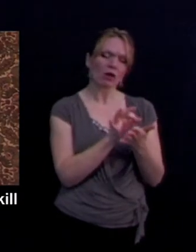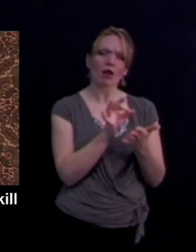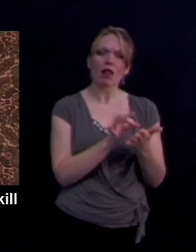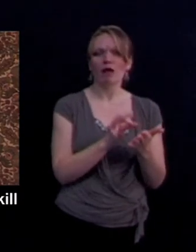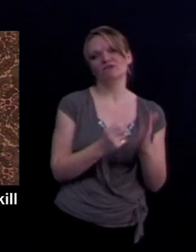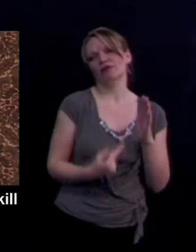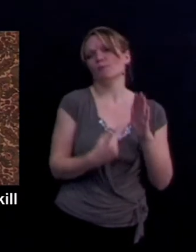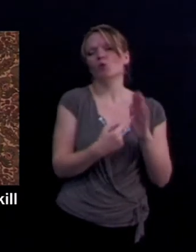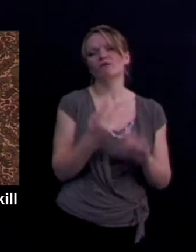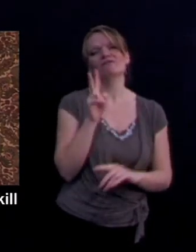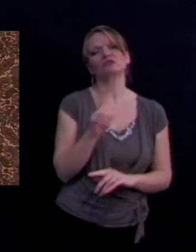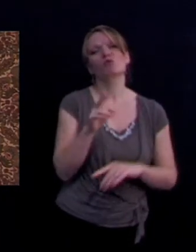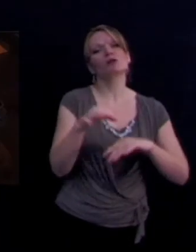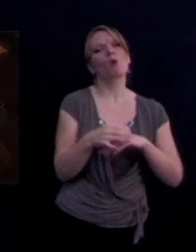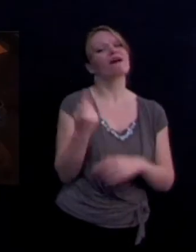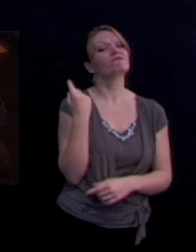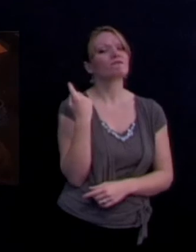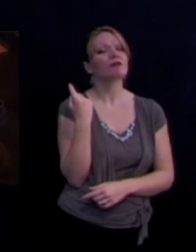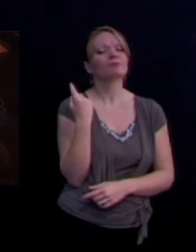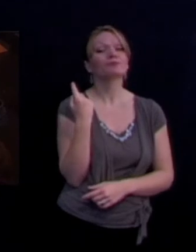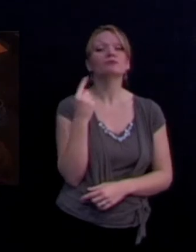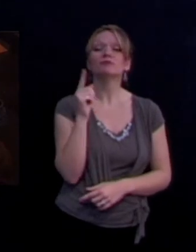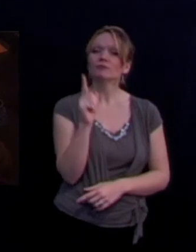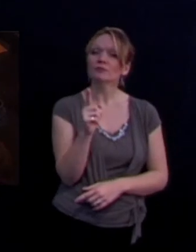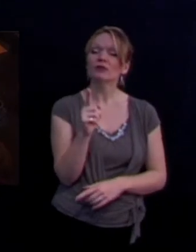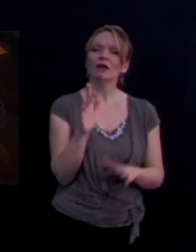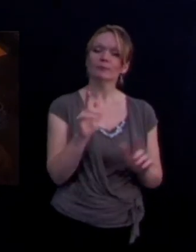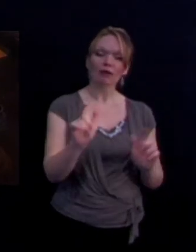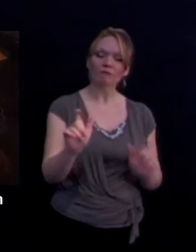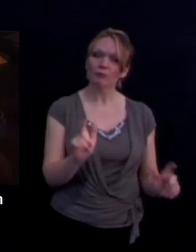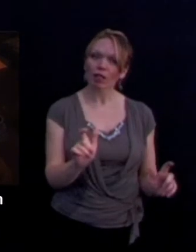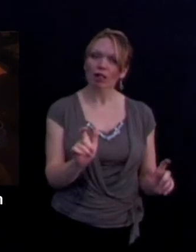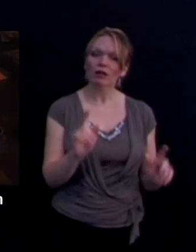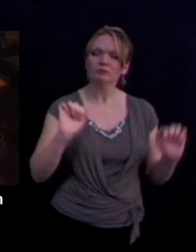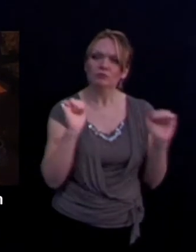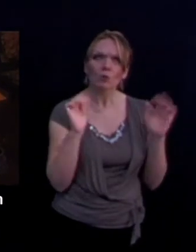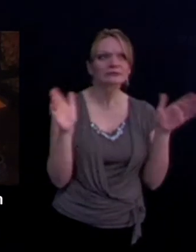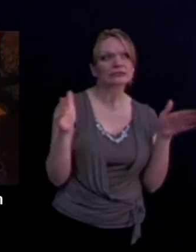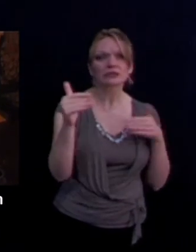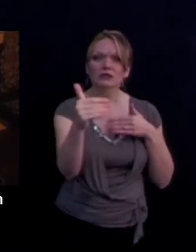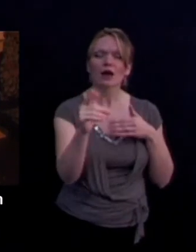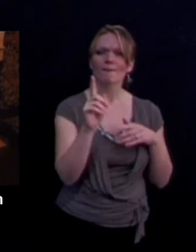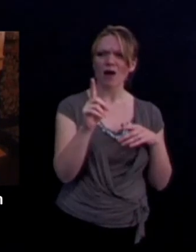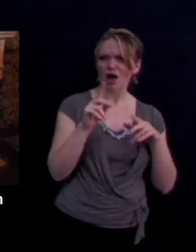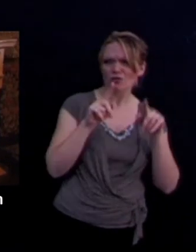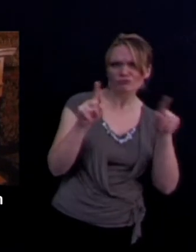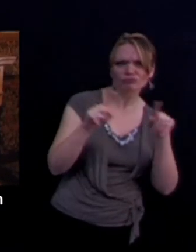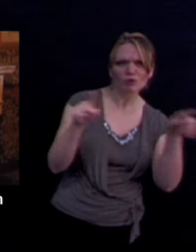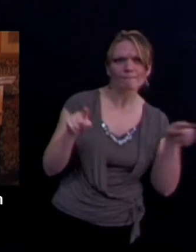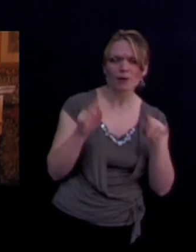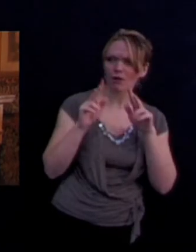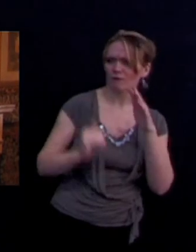respectable Victorian wife. The emphasis was on comfort and coziness, though with all this furniture the room might look a little bit full to